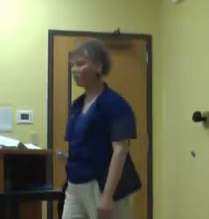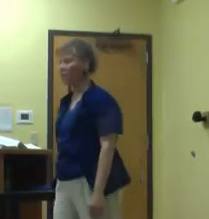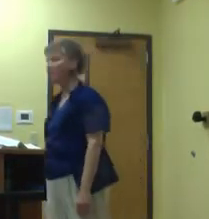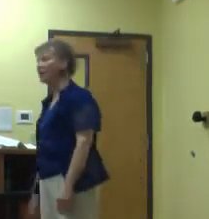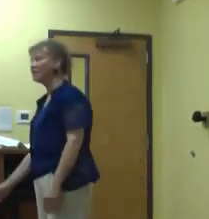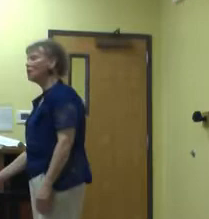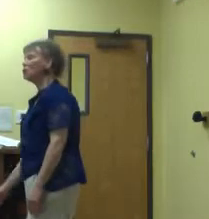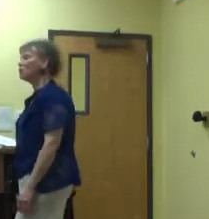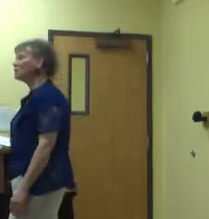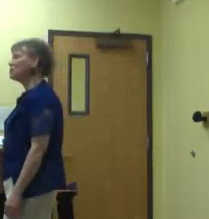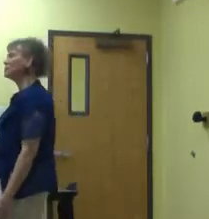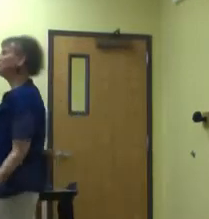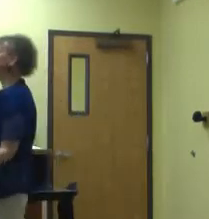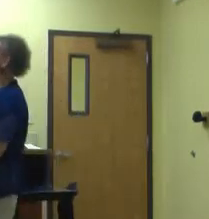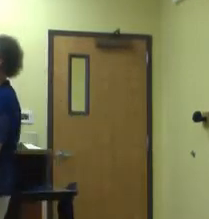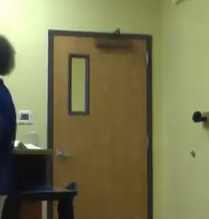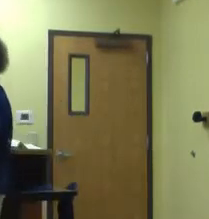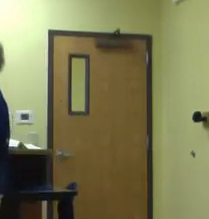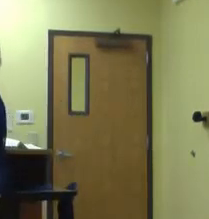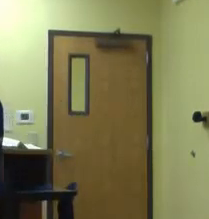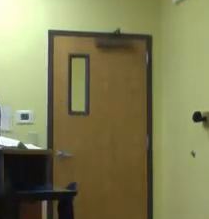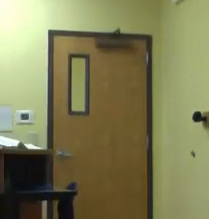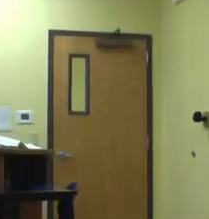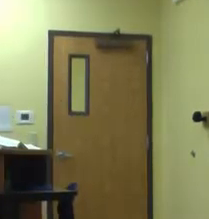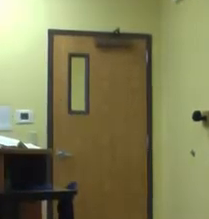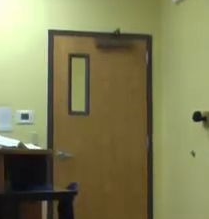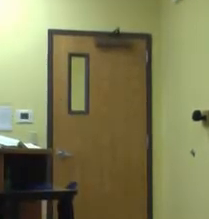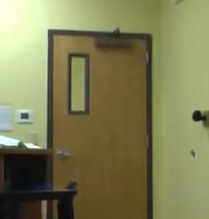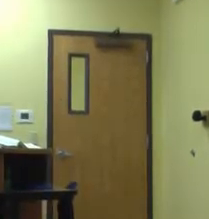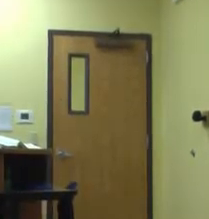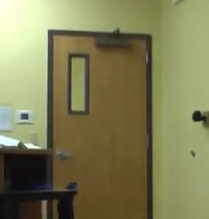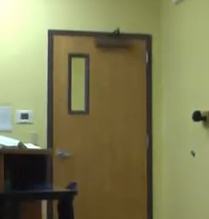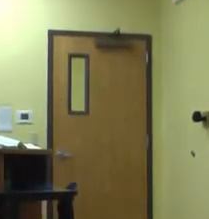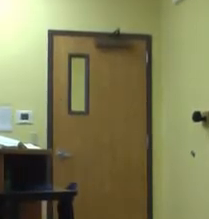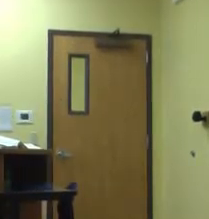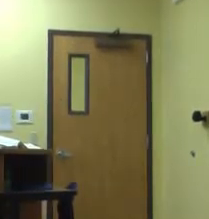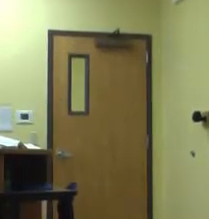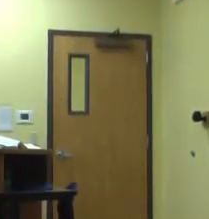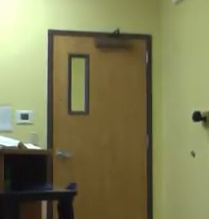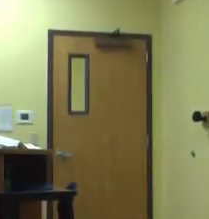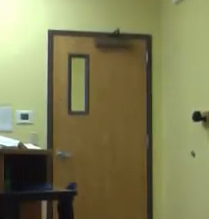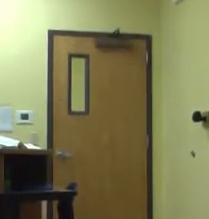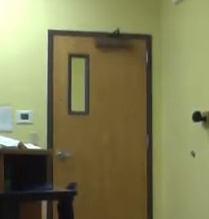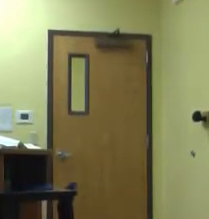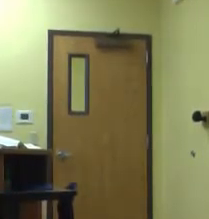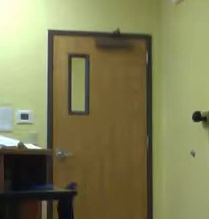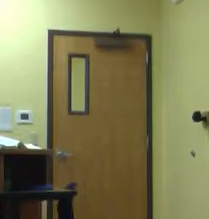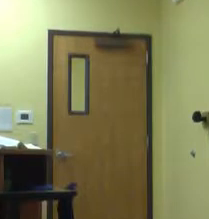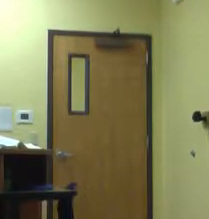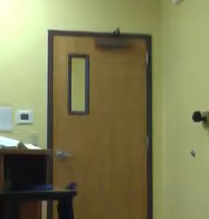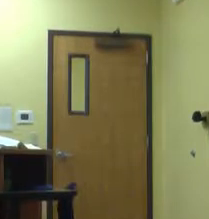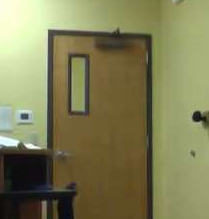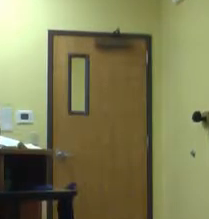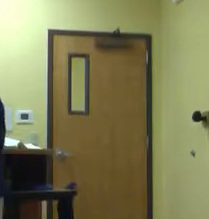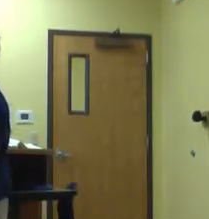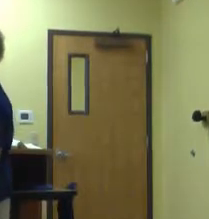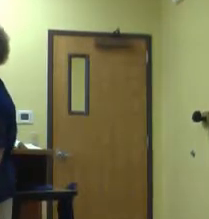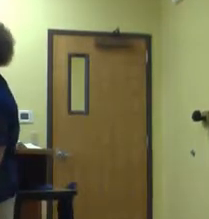we met. We talked about some of the differences. There are differences between deaf culture and American culture. We've